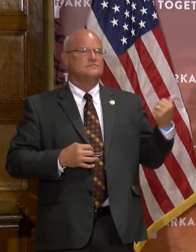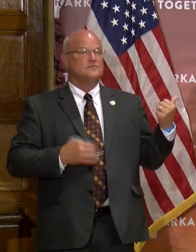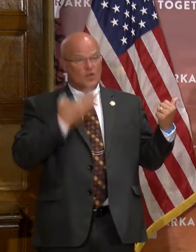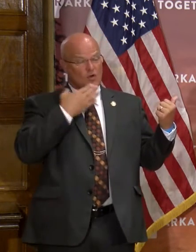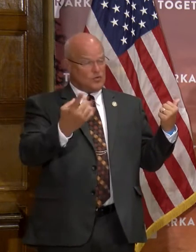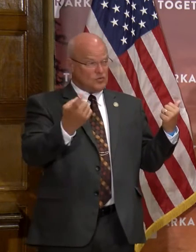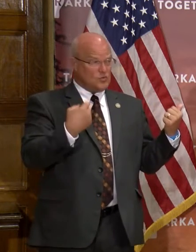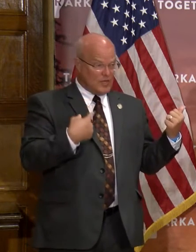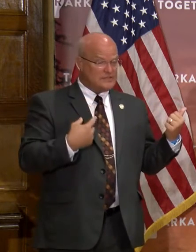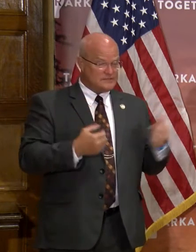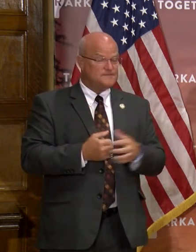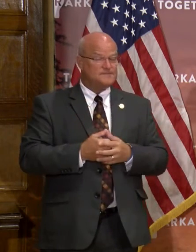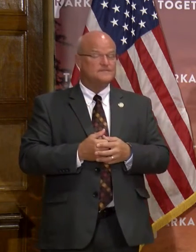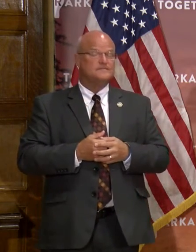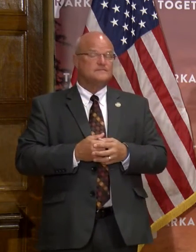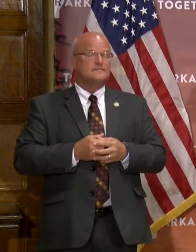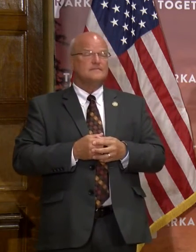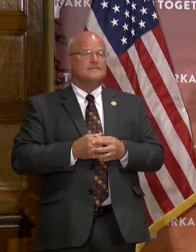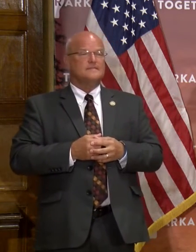good question, and